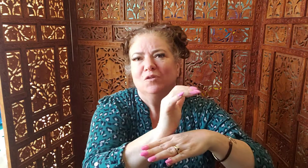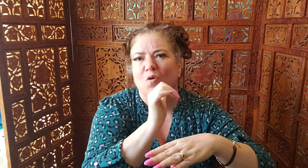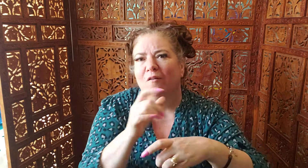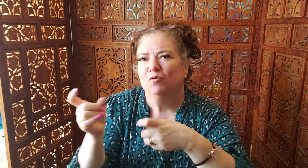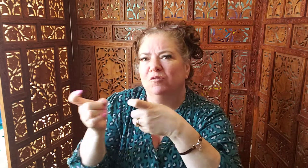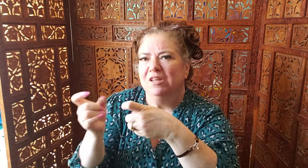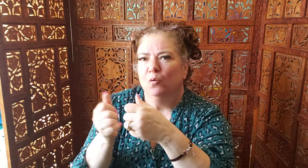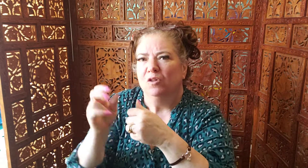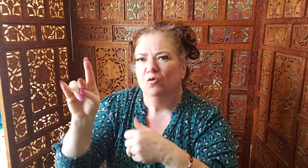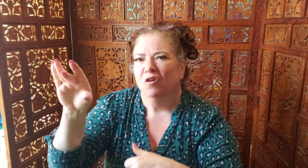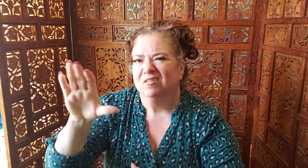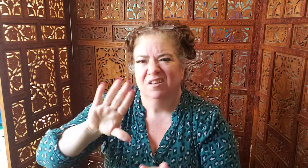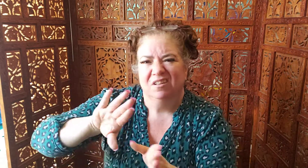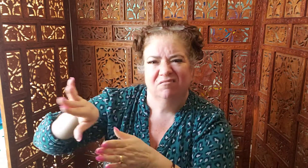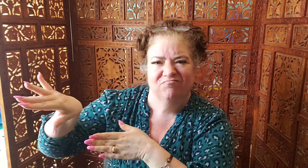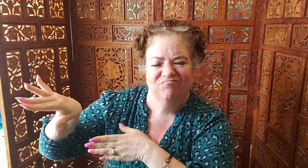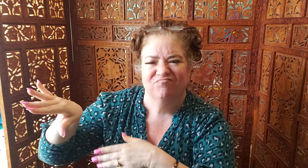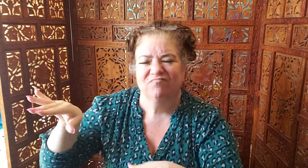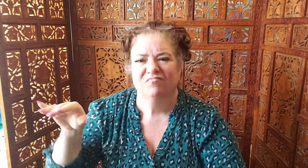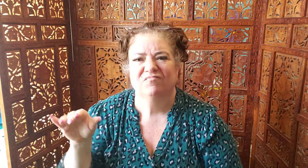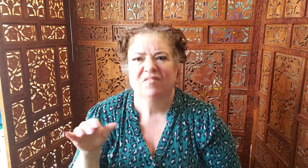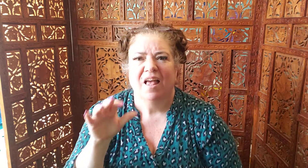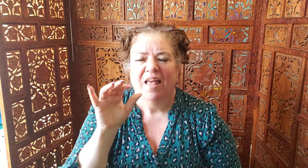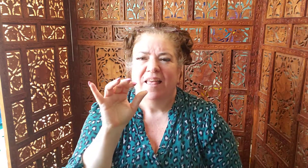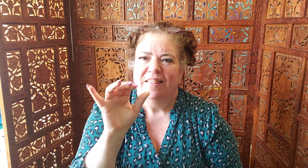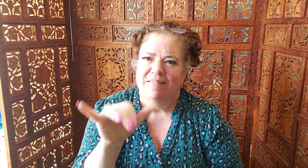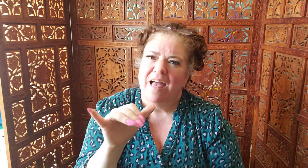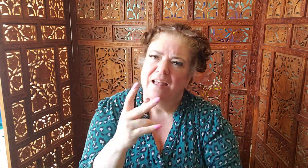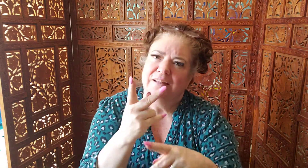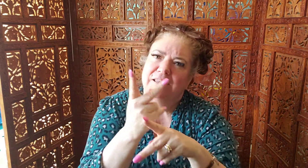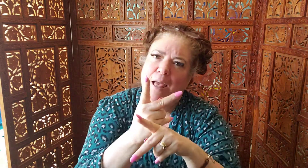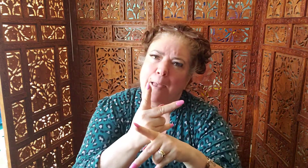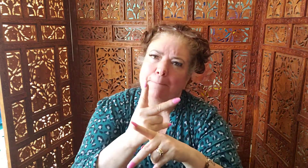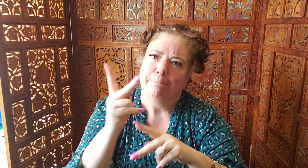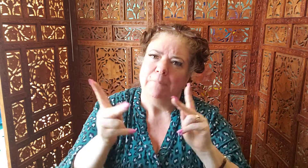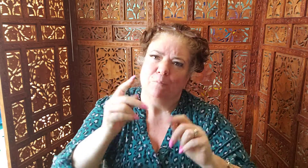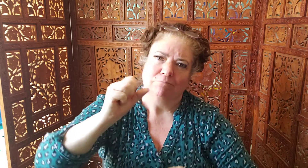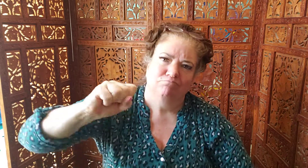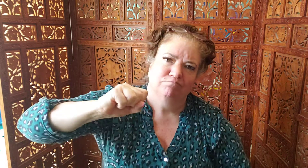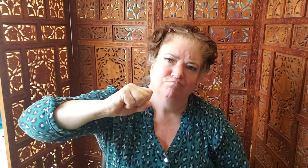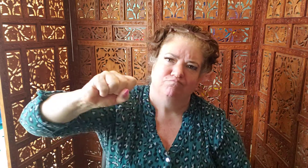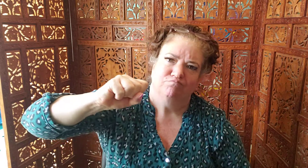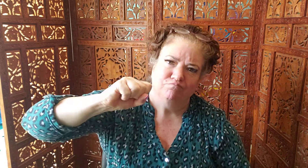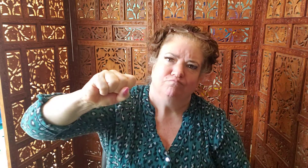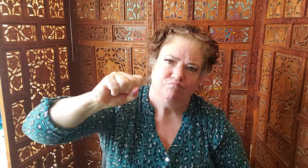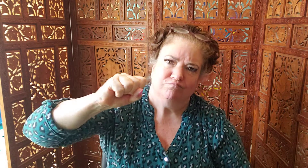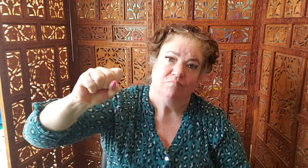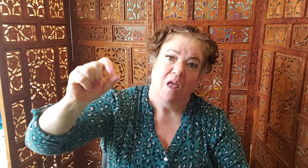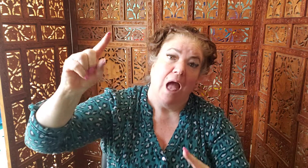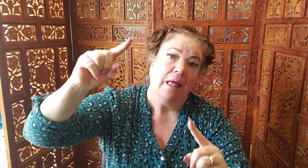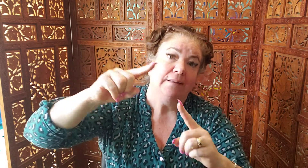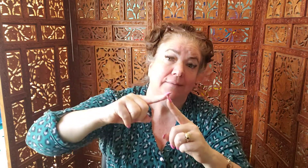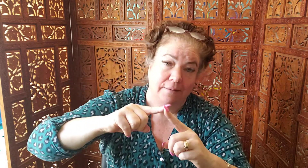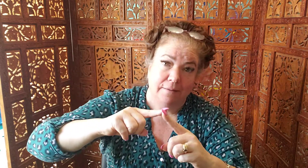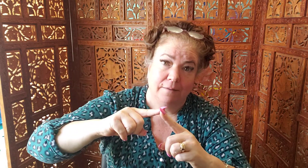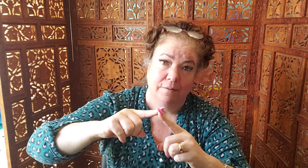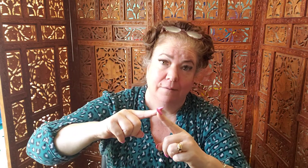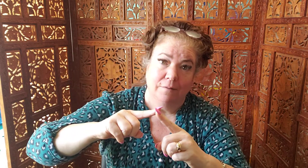City is. That kind of kept people resisting until Disney made the movie Beauty and